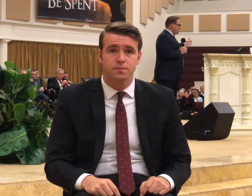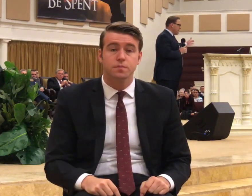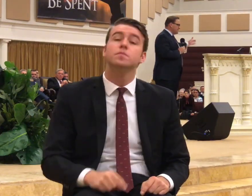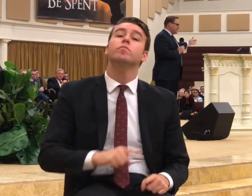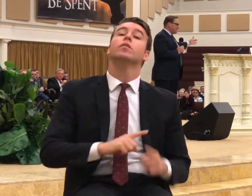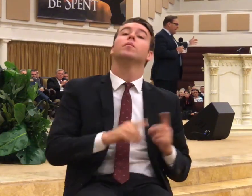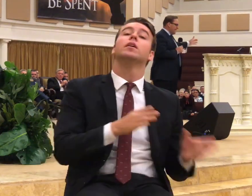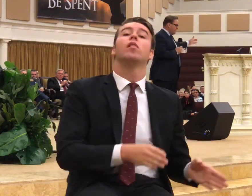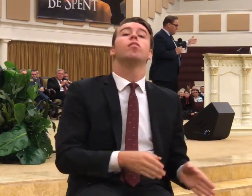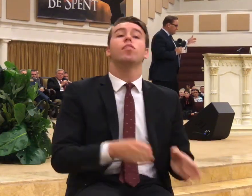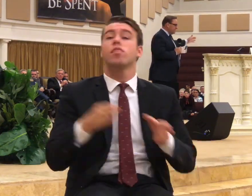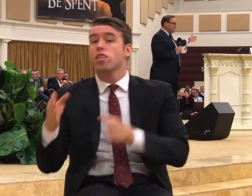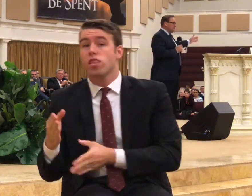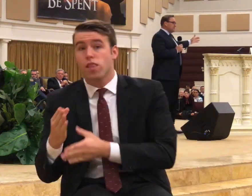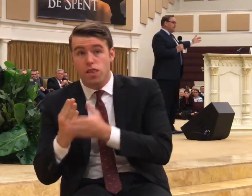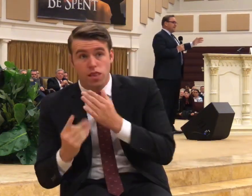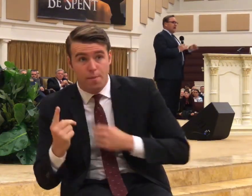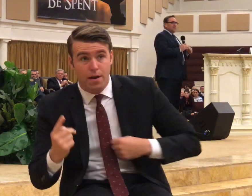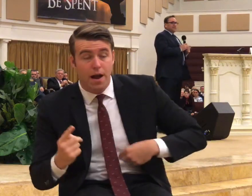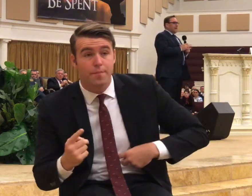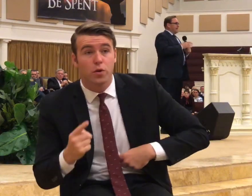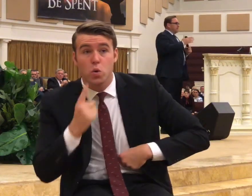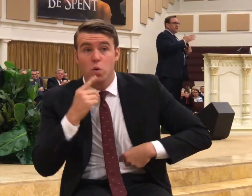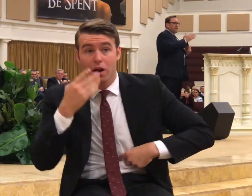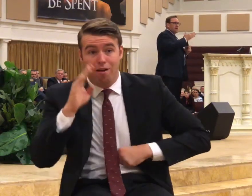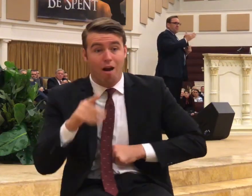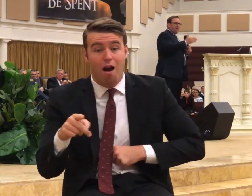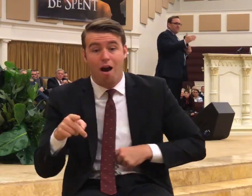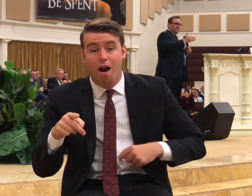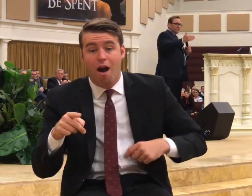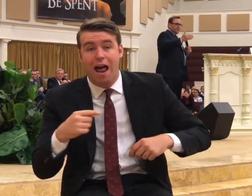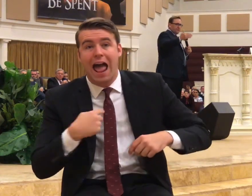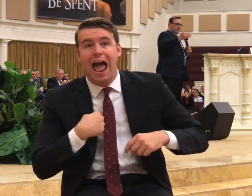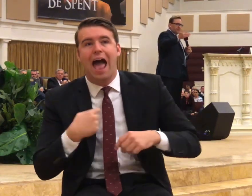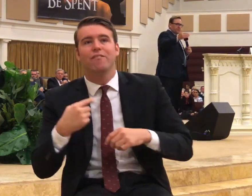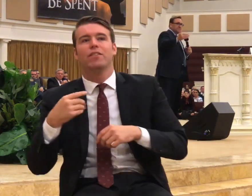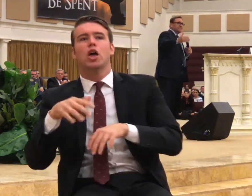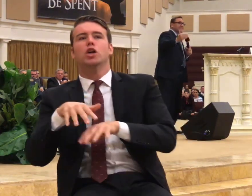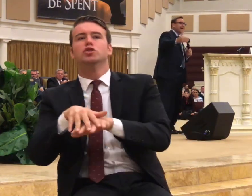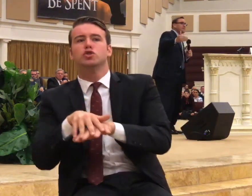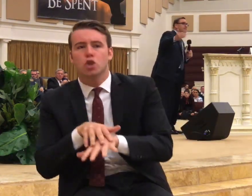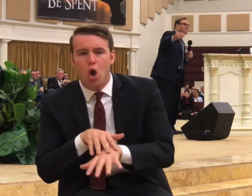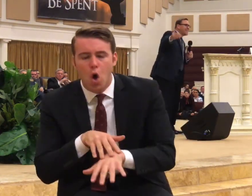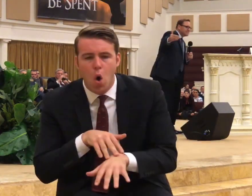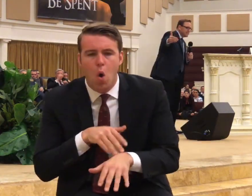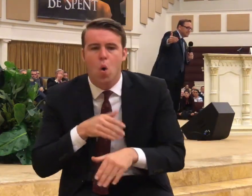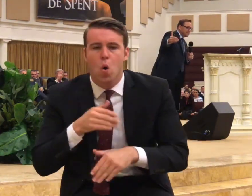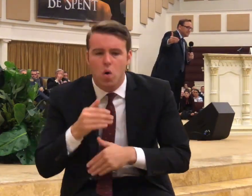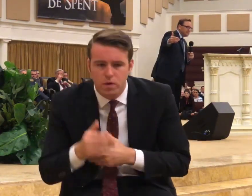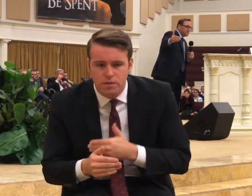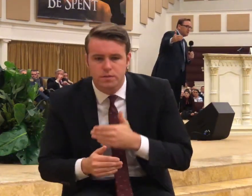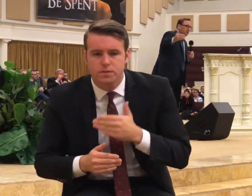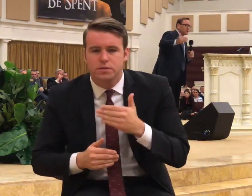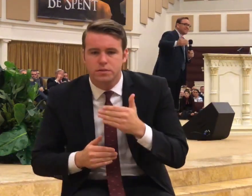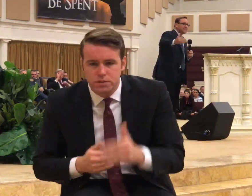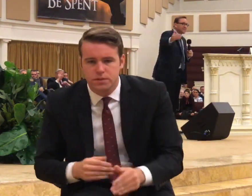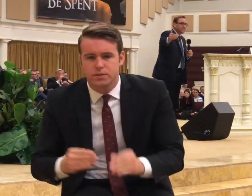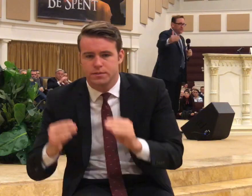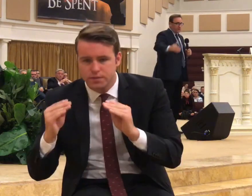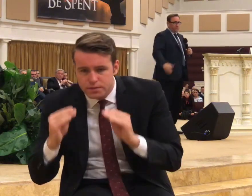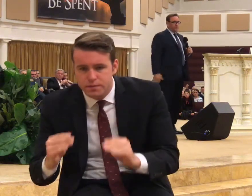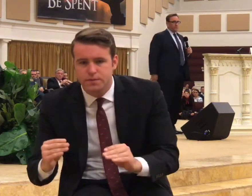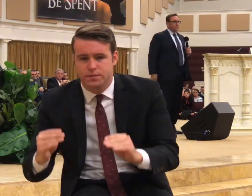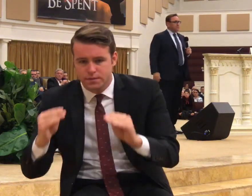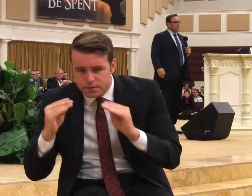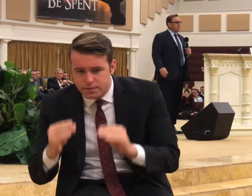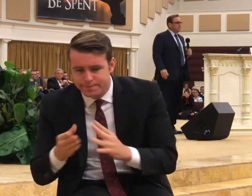But then there may be somebody that God's got a providential set of lessons or tests for